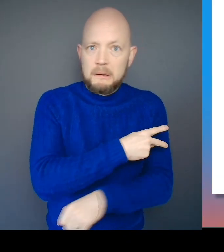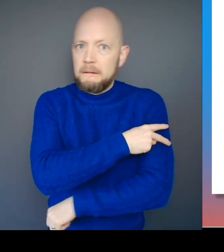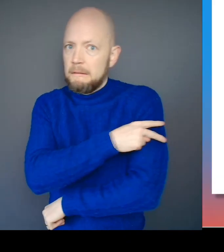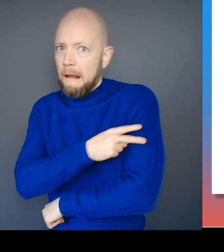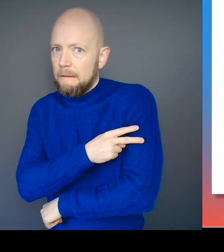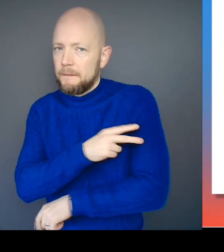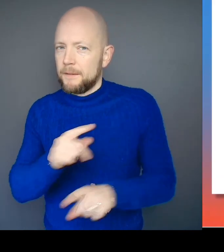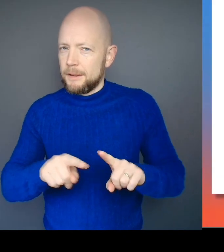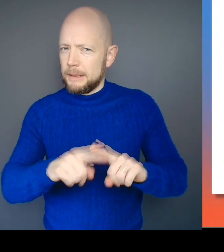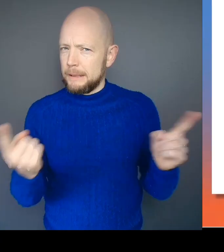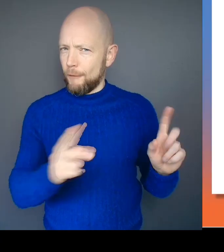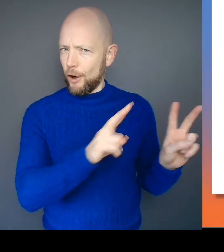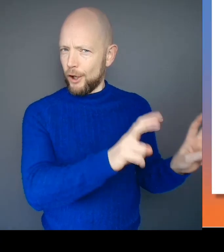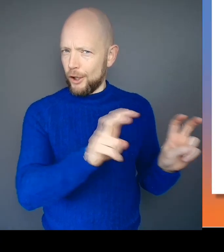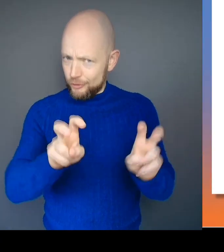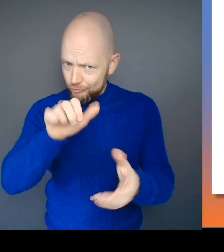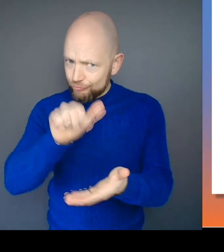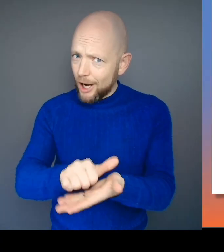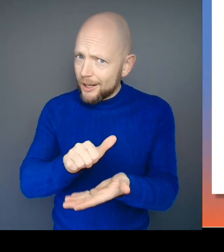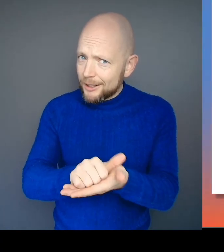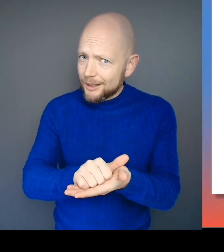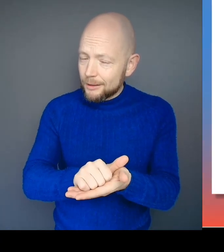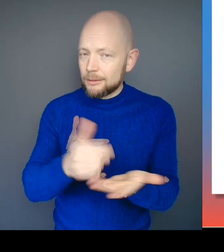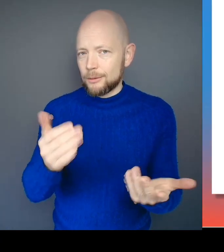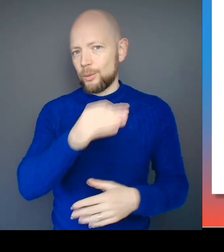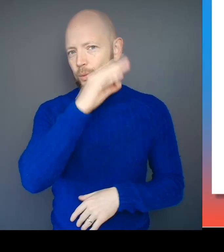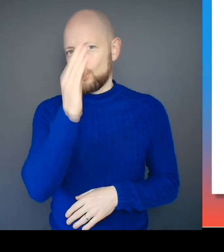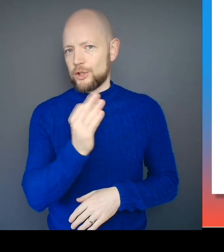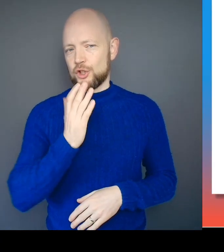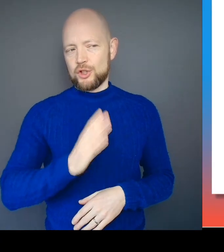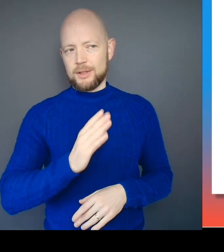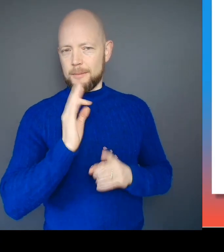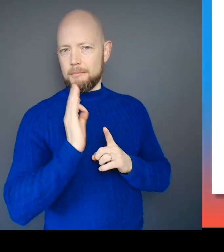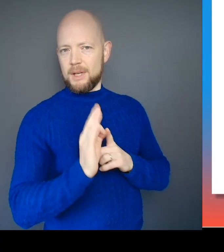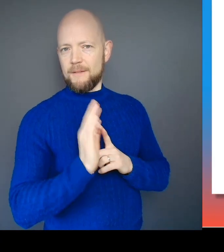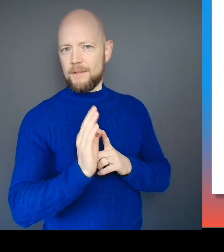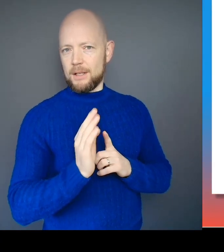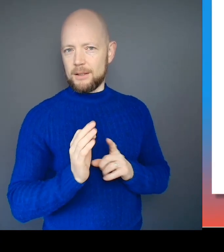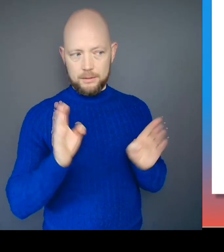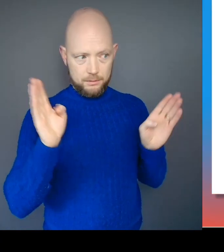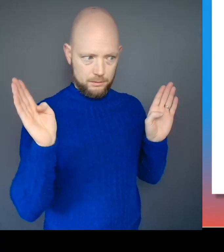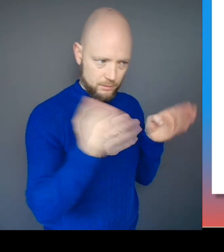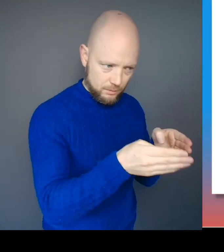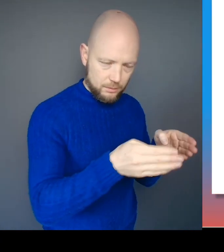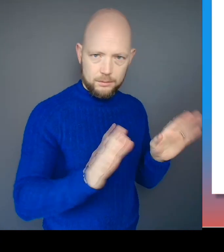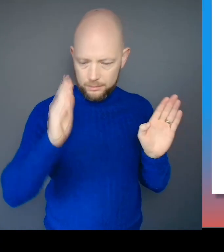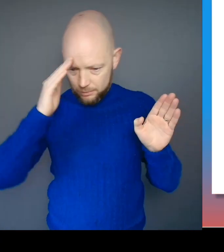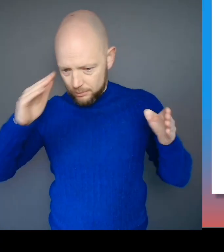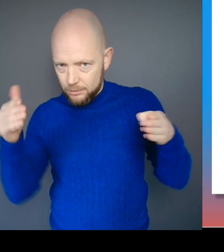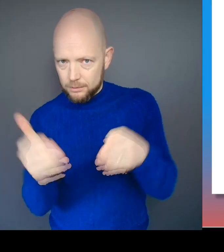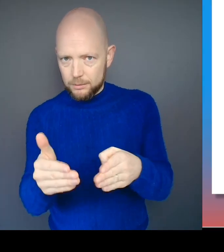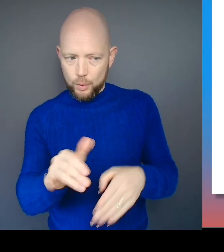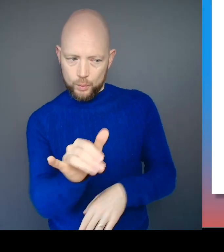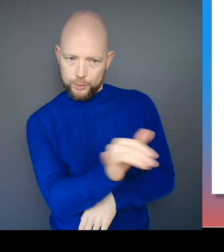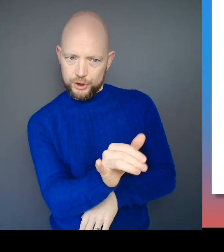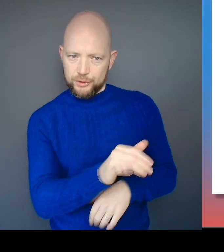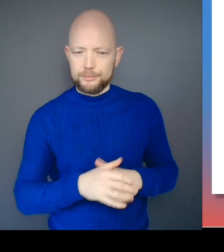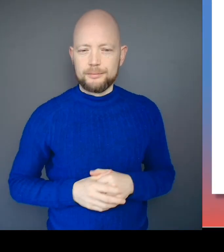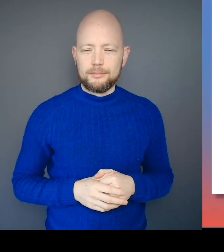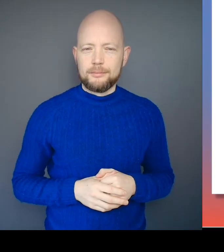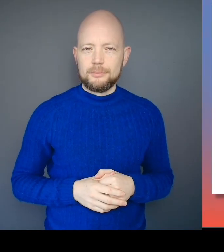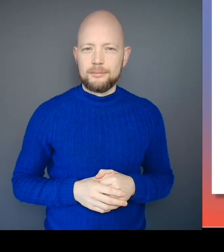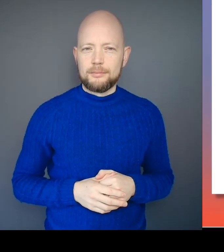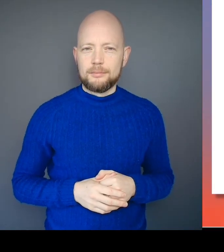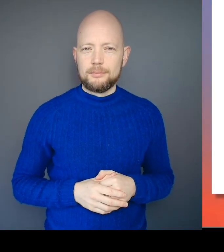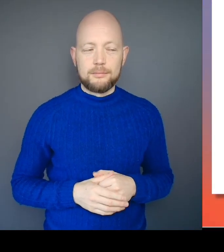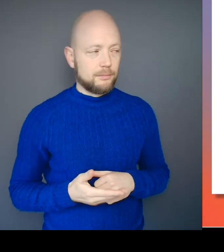from what are our concerns. So that context that goes around it is really, really important. The next thing is the source, which is exactly what we've just been